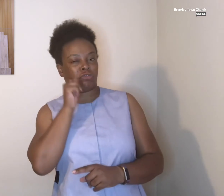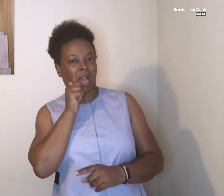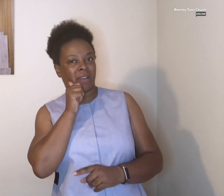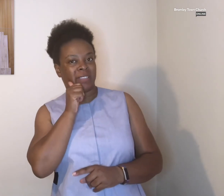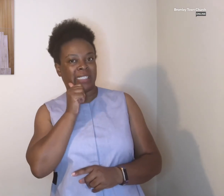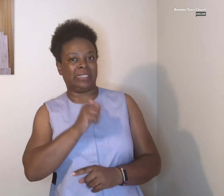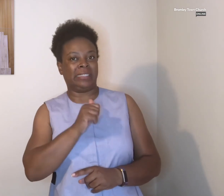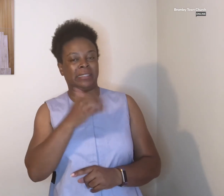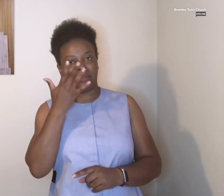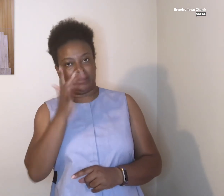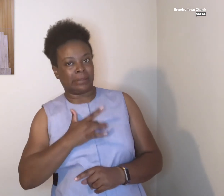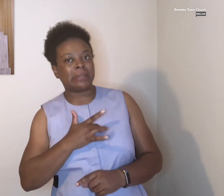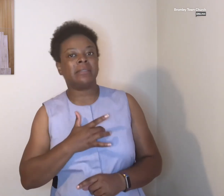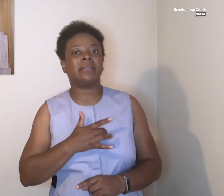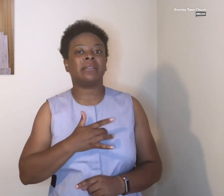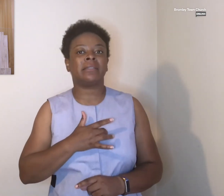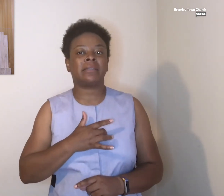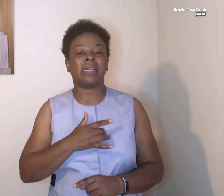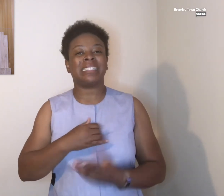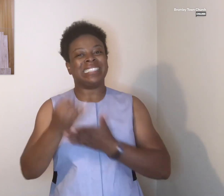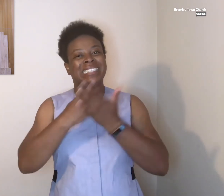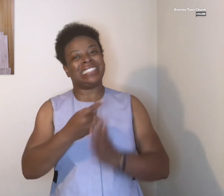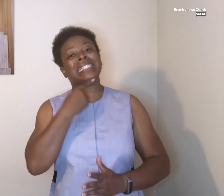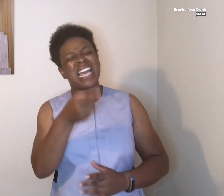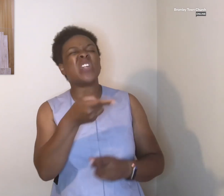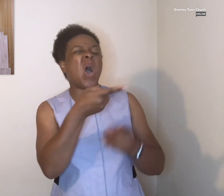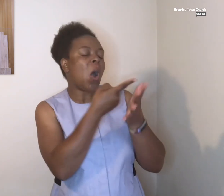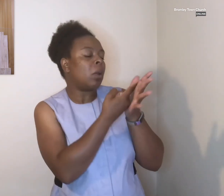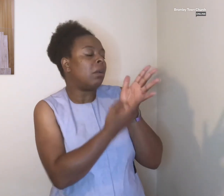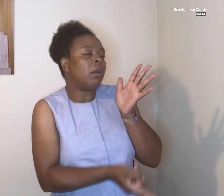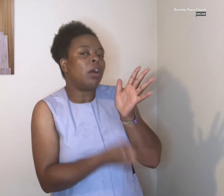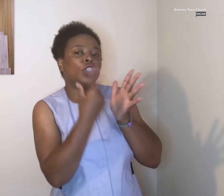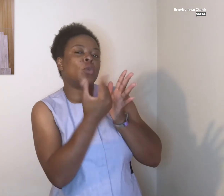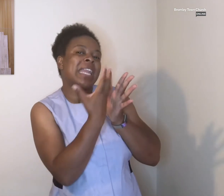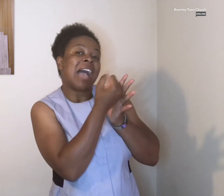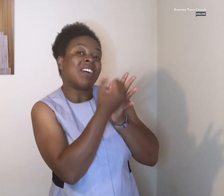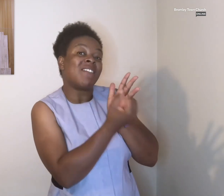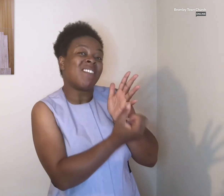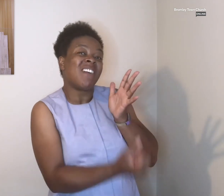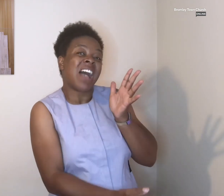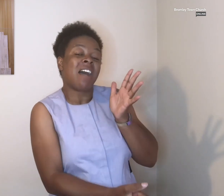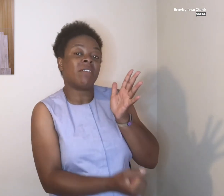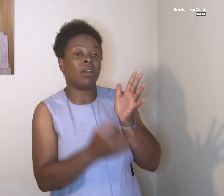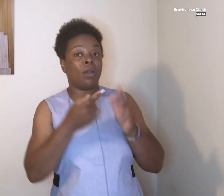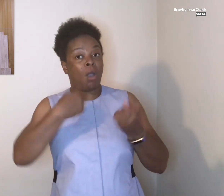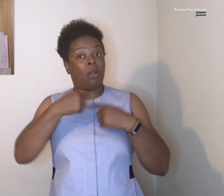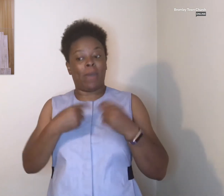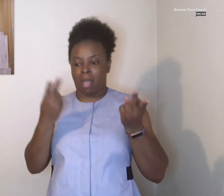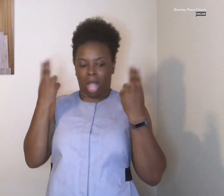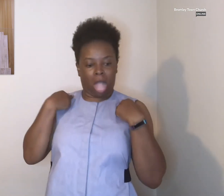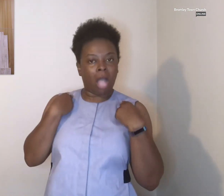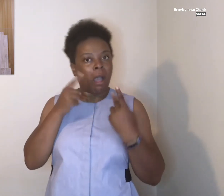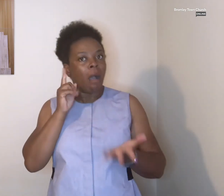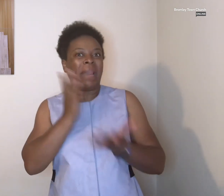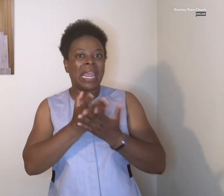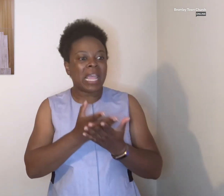do. It tells us what we could have, but when we actually turn to it, we find out that we're not getting what we hoped for. Indeed,